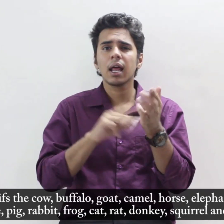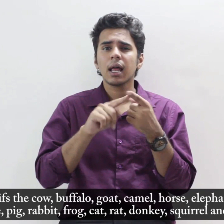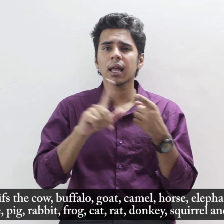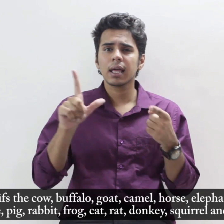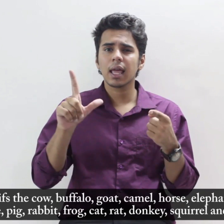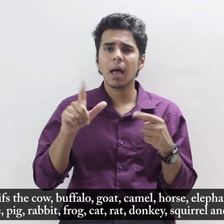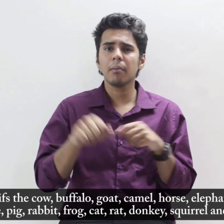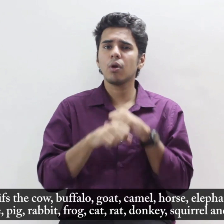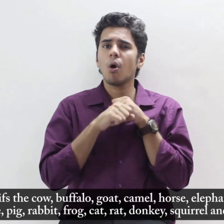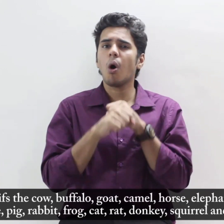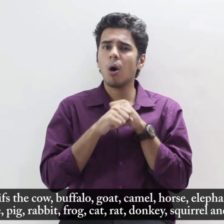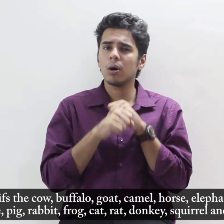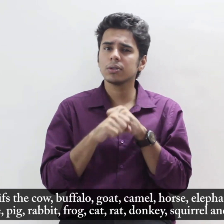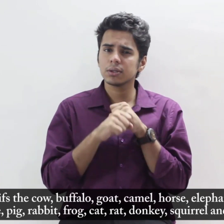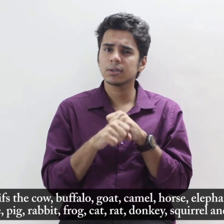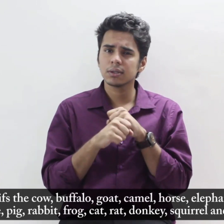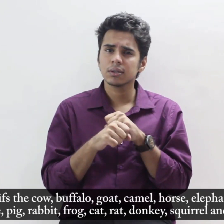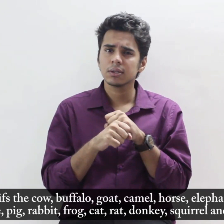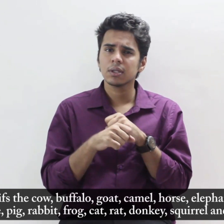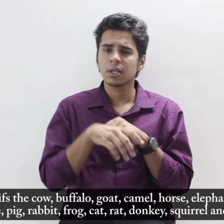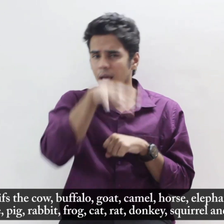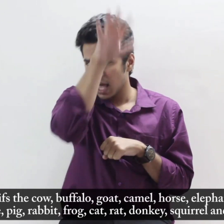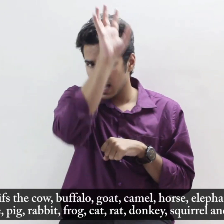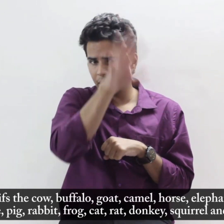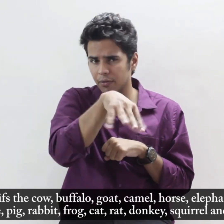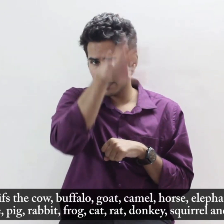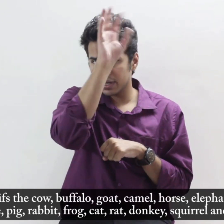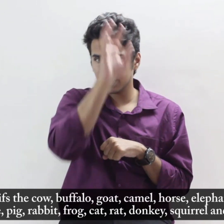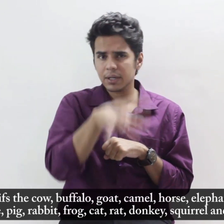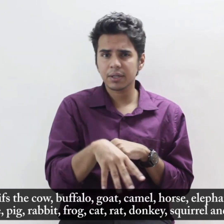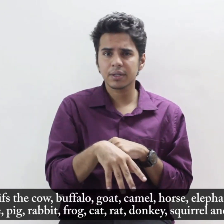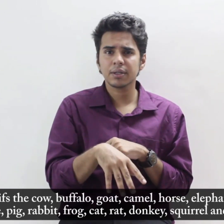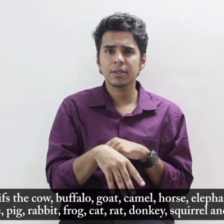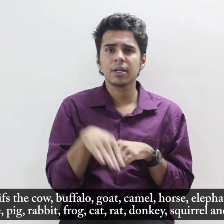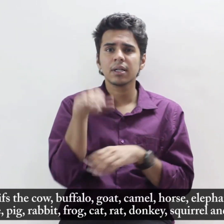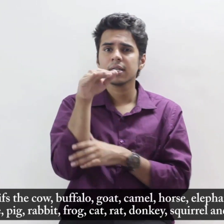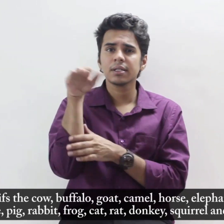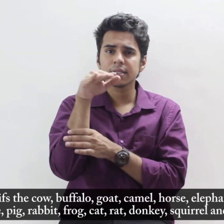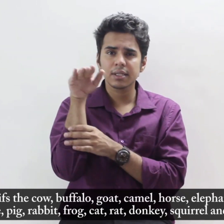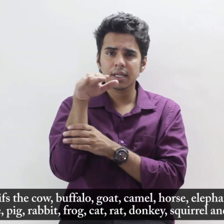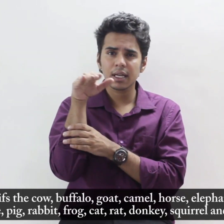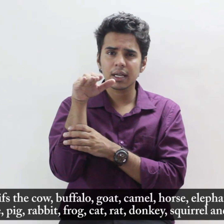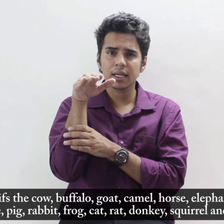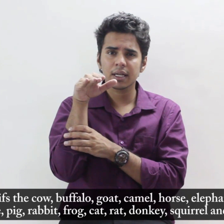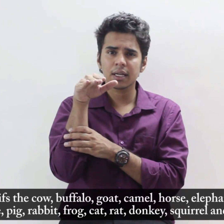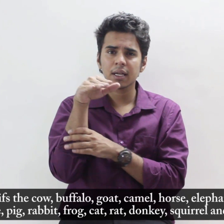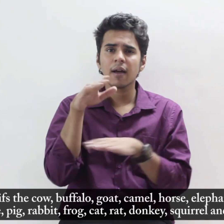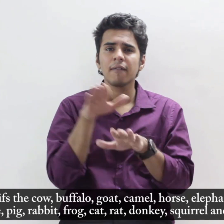rabbit, frog, cat, rat, donkey, squirrel, and lion.